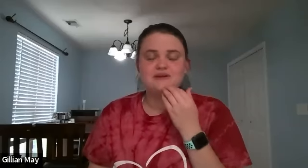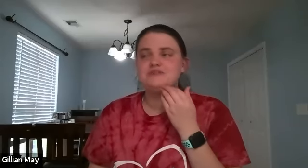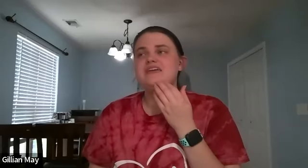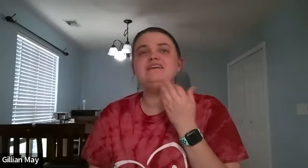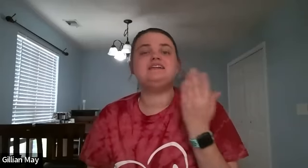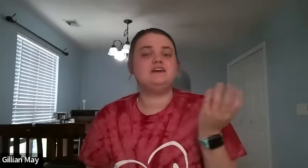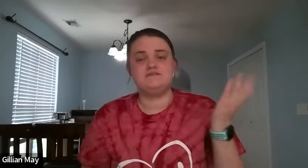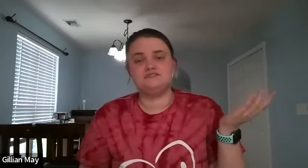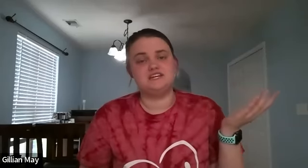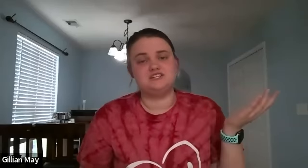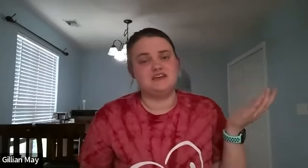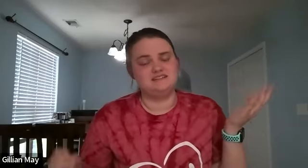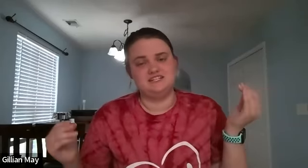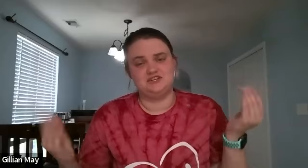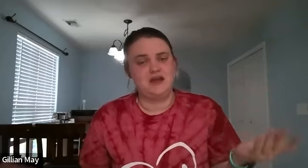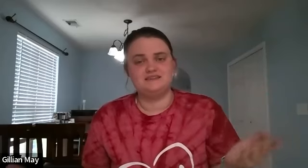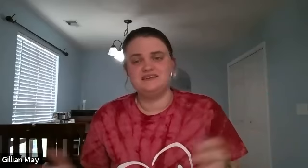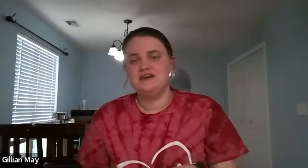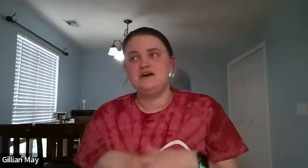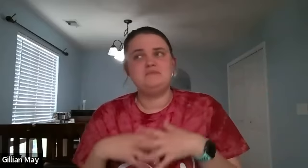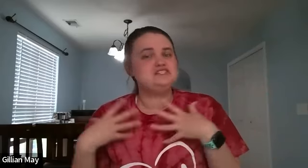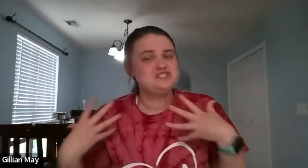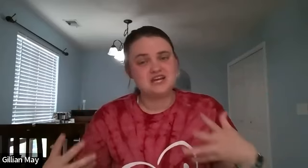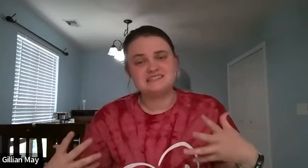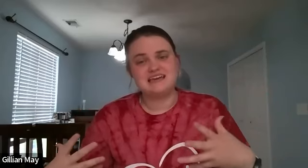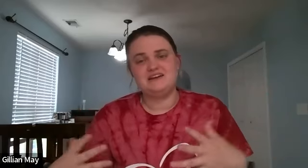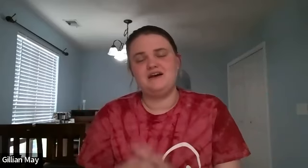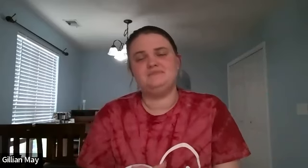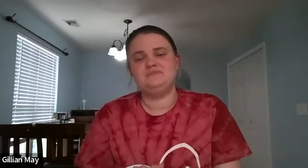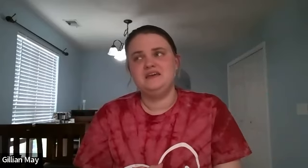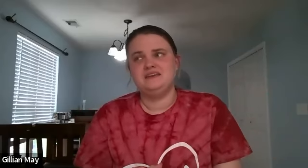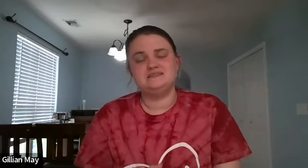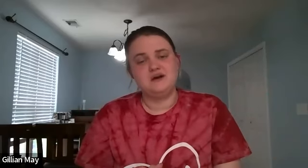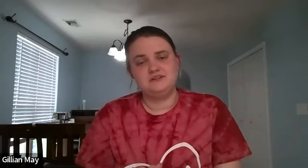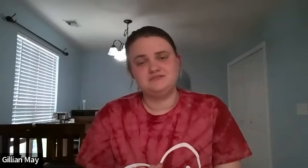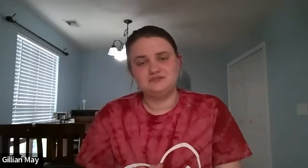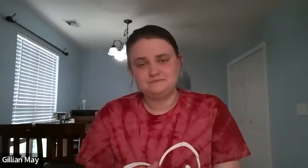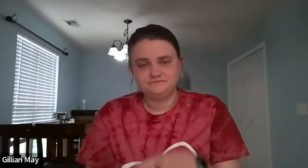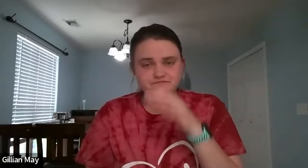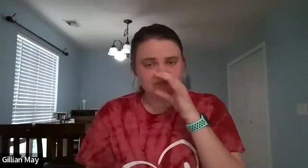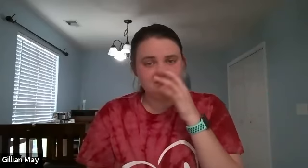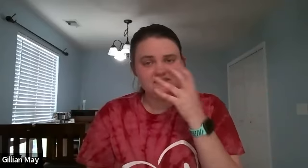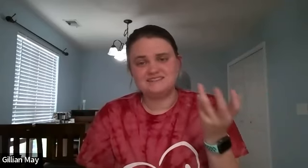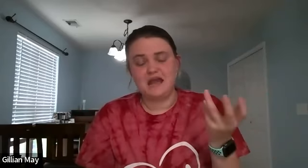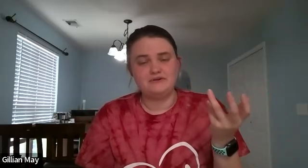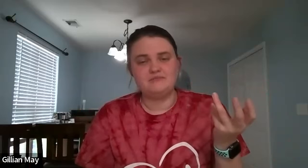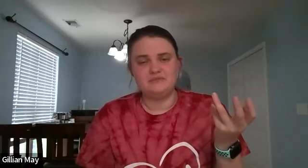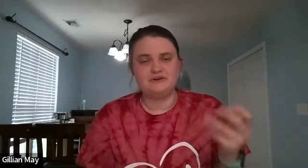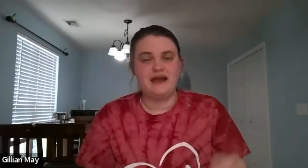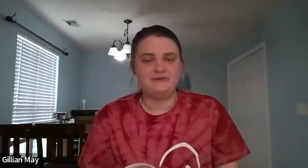with any conversation that a teacher has. I mean, it's just like kids in public schools. Because like, I remember I was